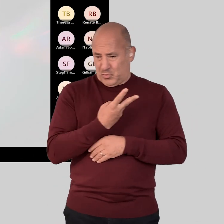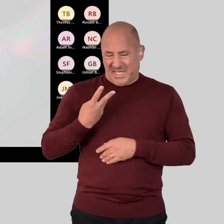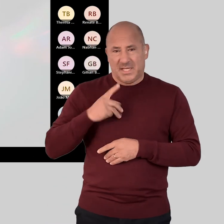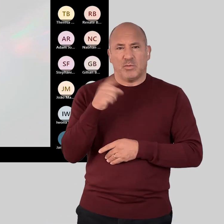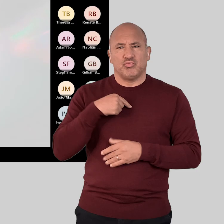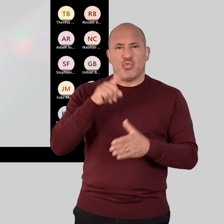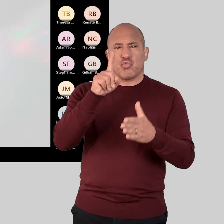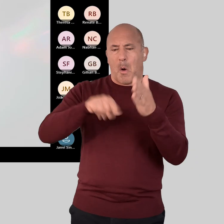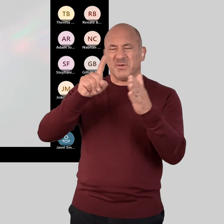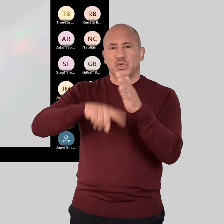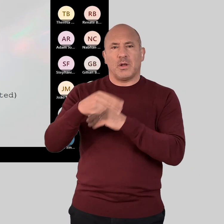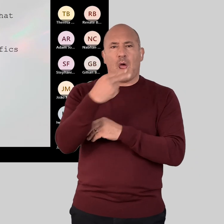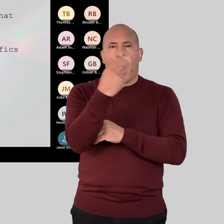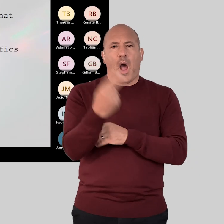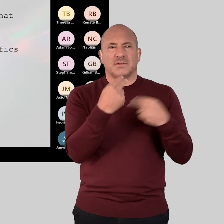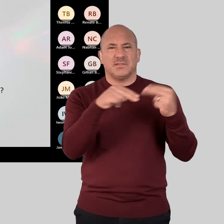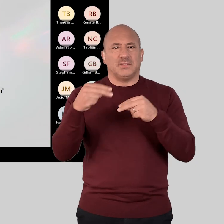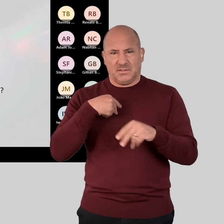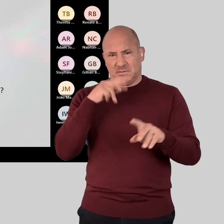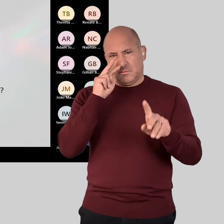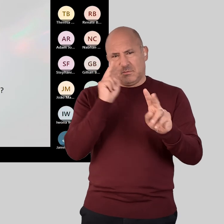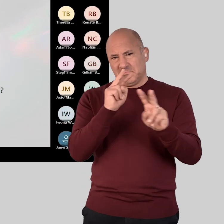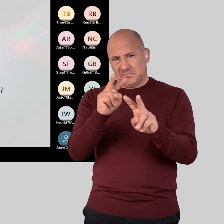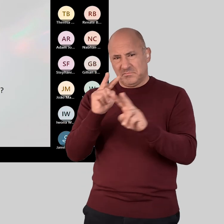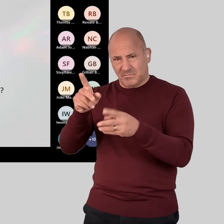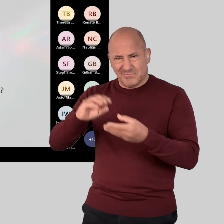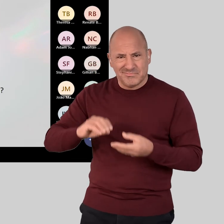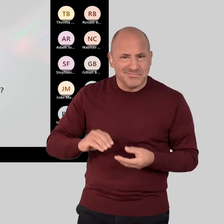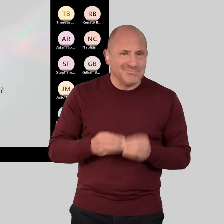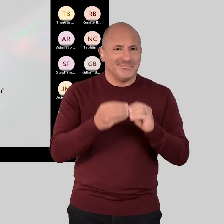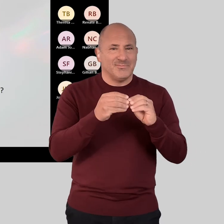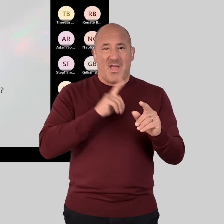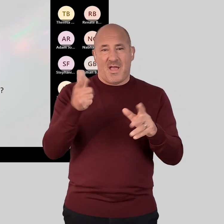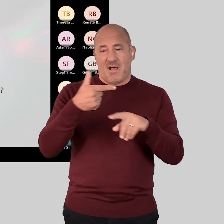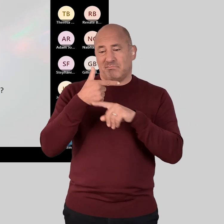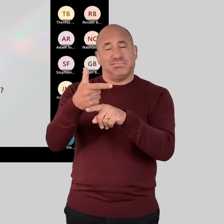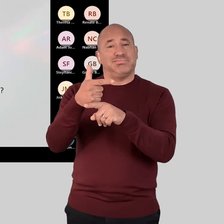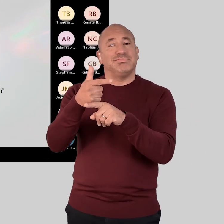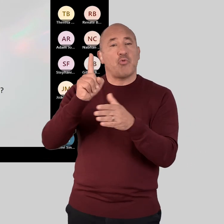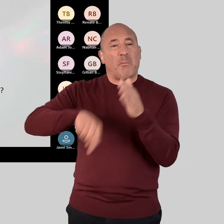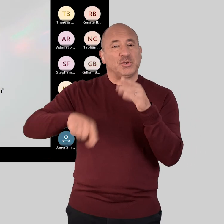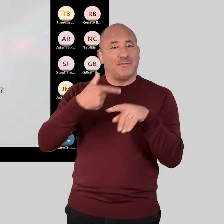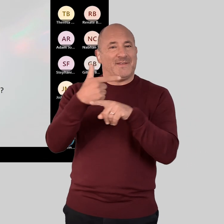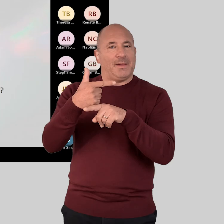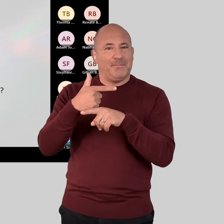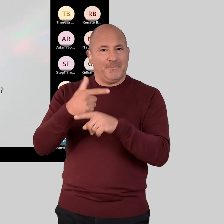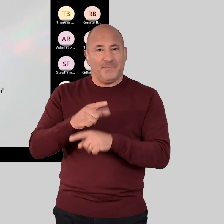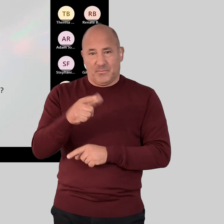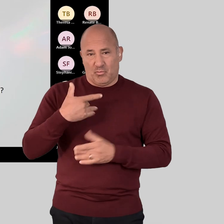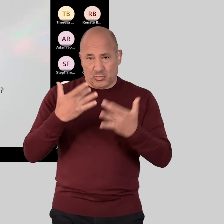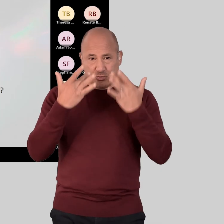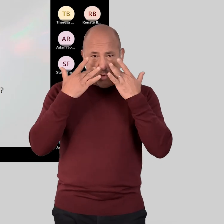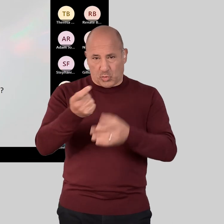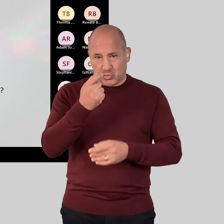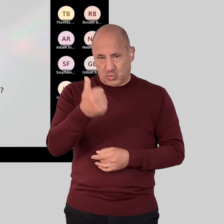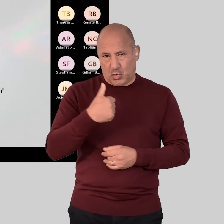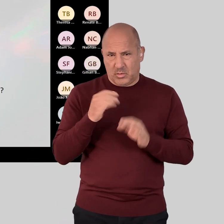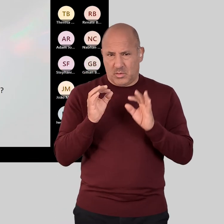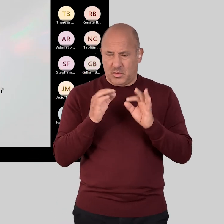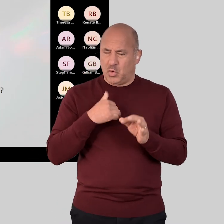So as Hetty mentioned earlier, the three of us observed the commissioned artists in their making processes for their new commissioned